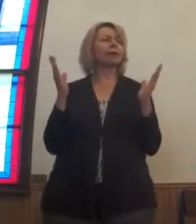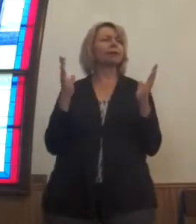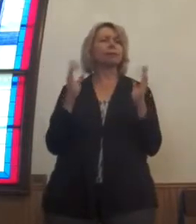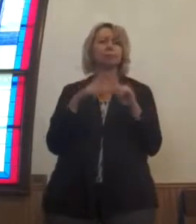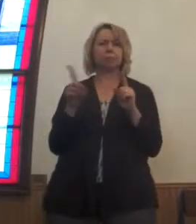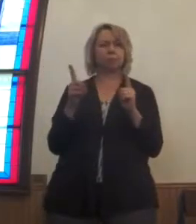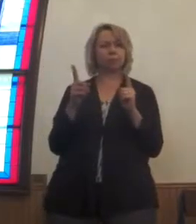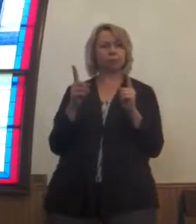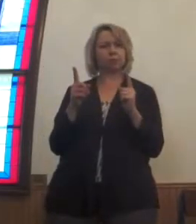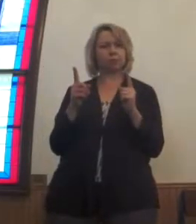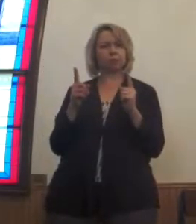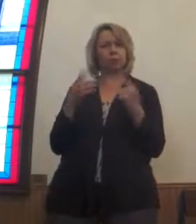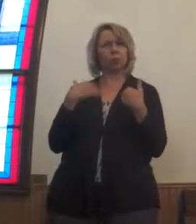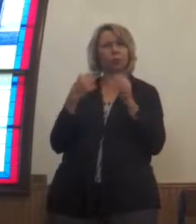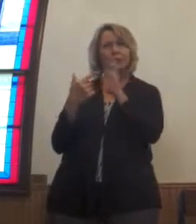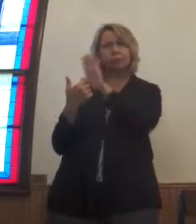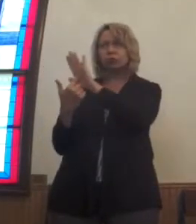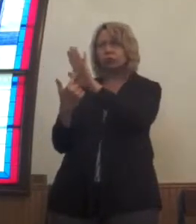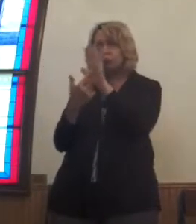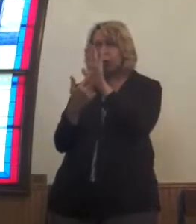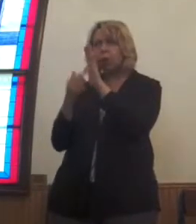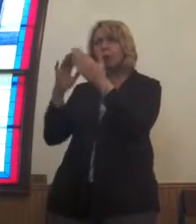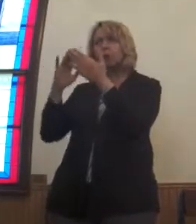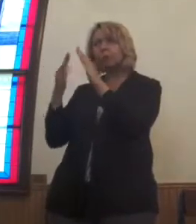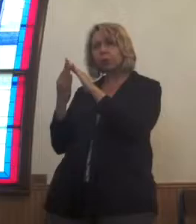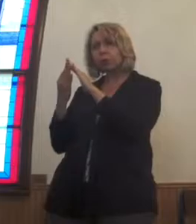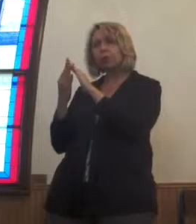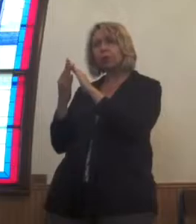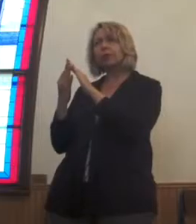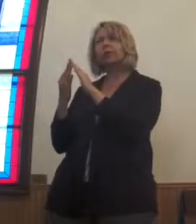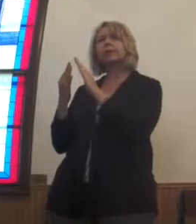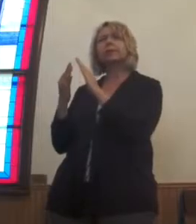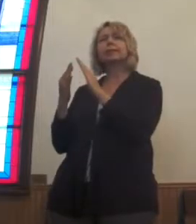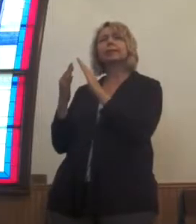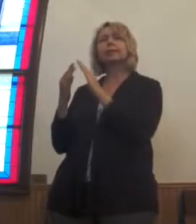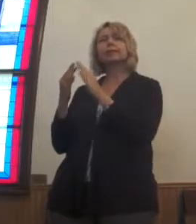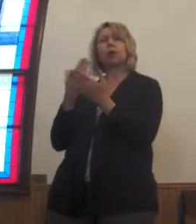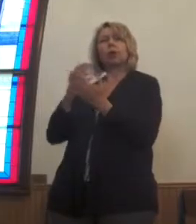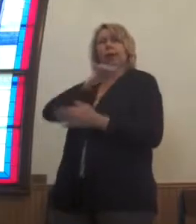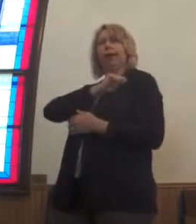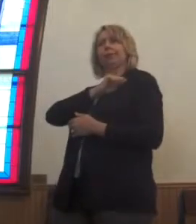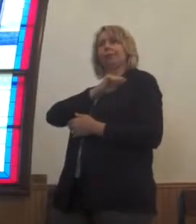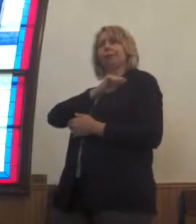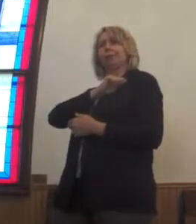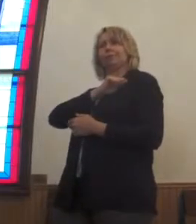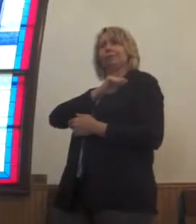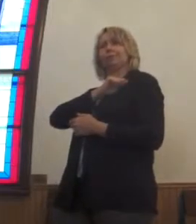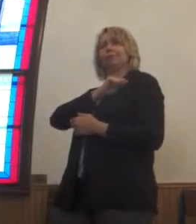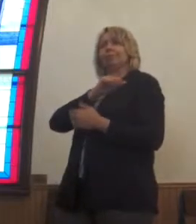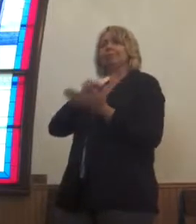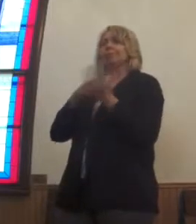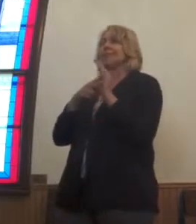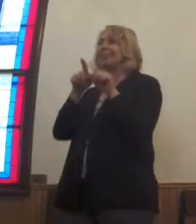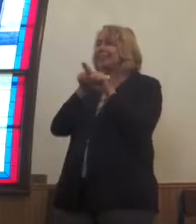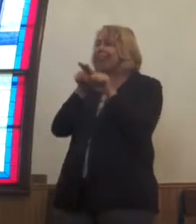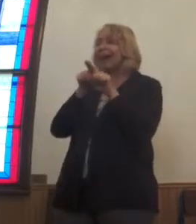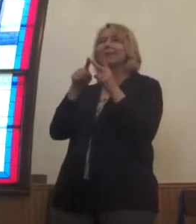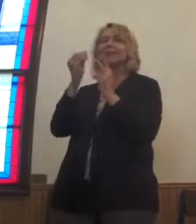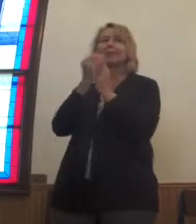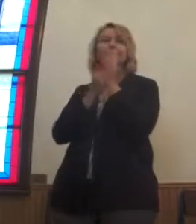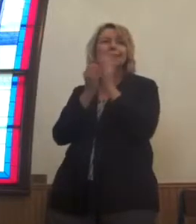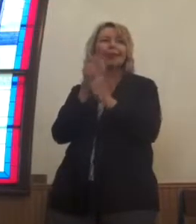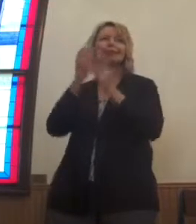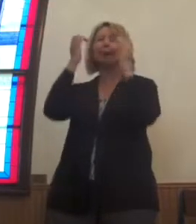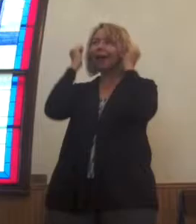that we have to show this attitude by bringing the socks and the gloves